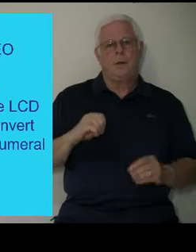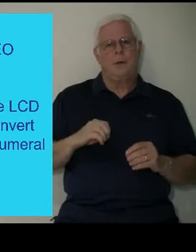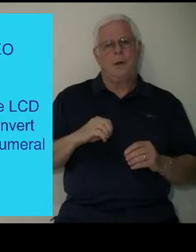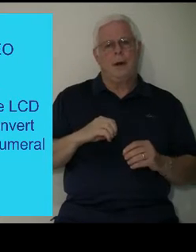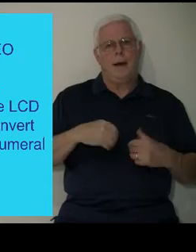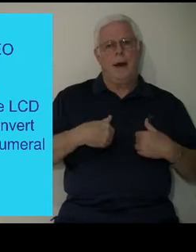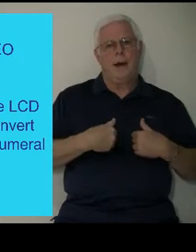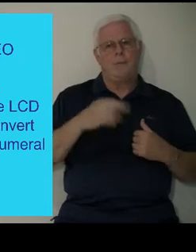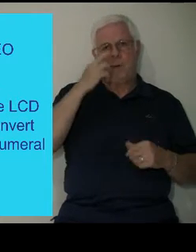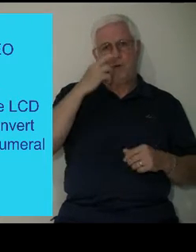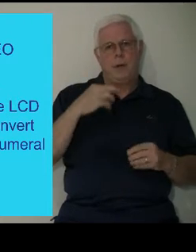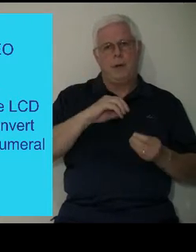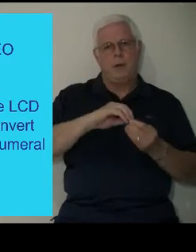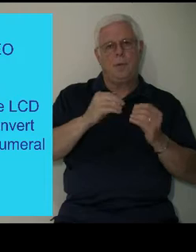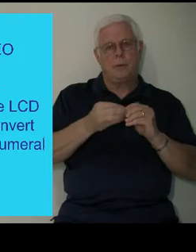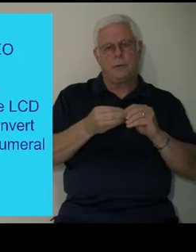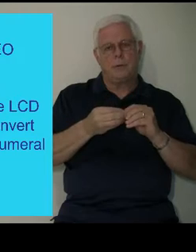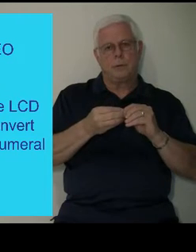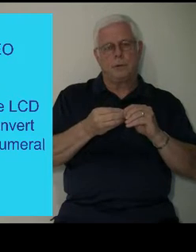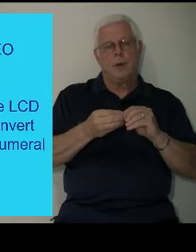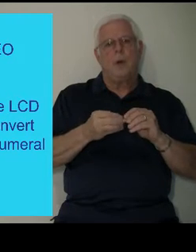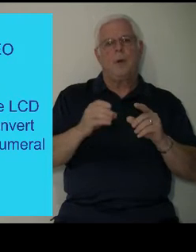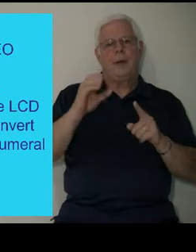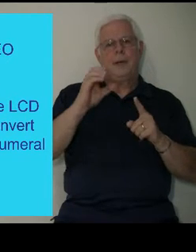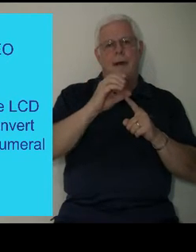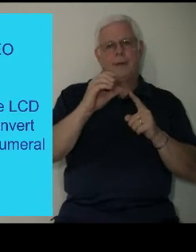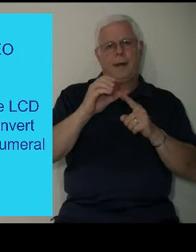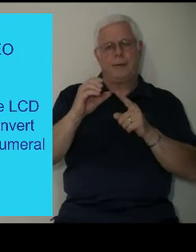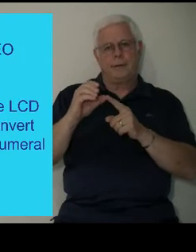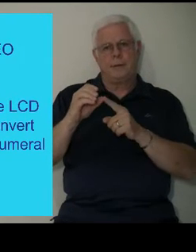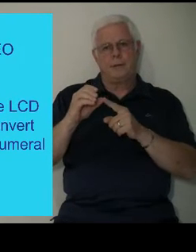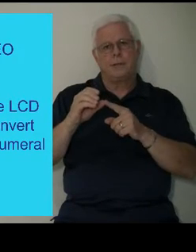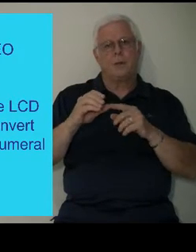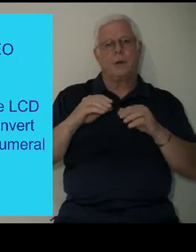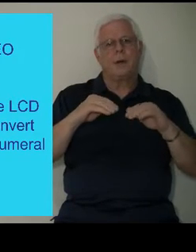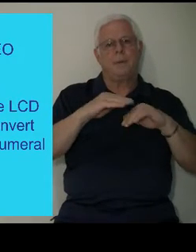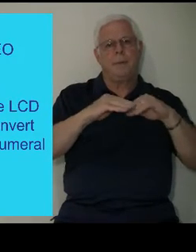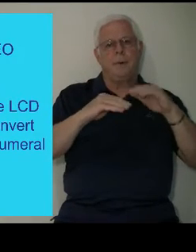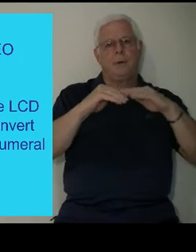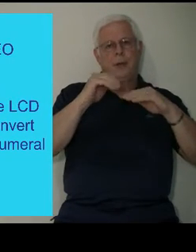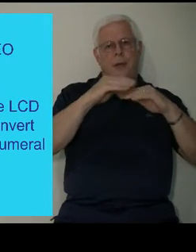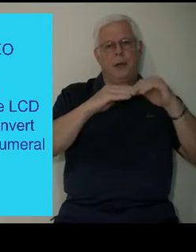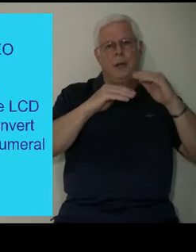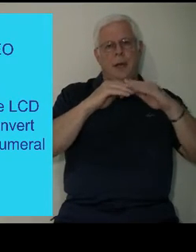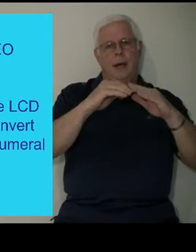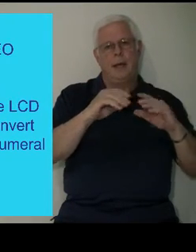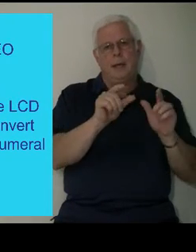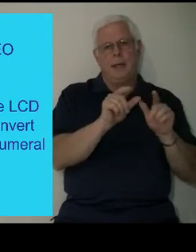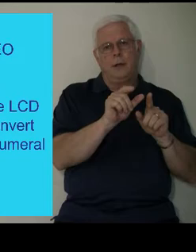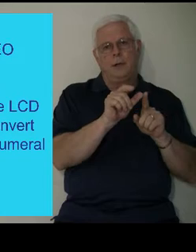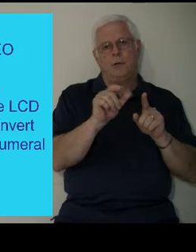To have Roman numerals, we need to have characters, and so we're going to be building a group